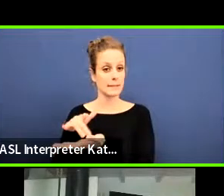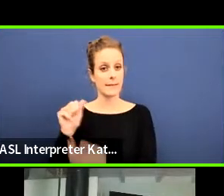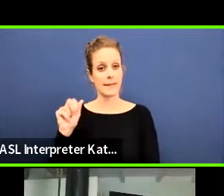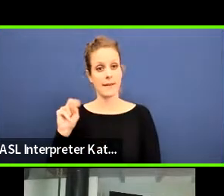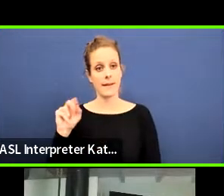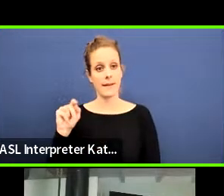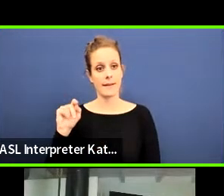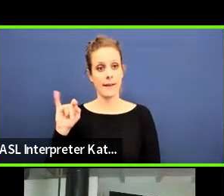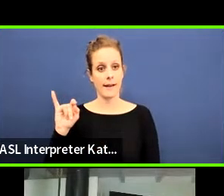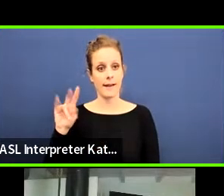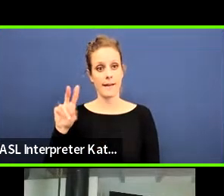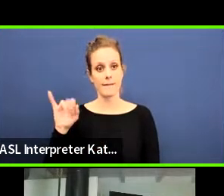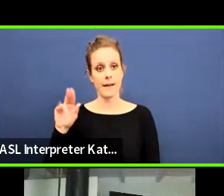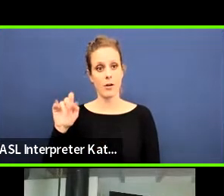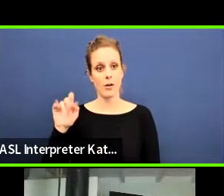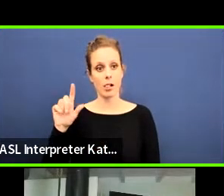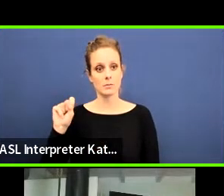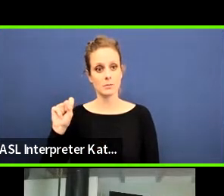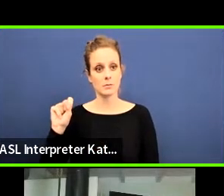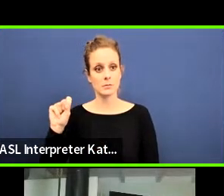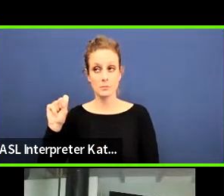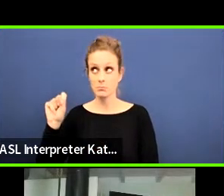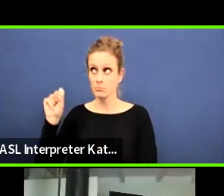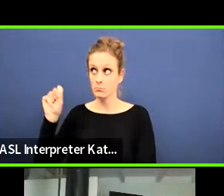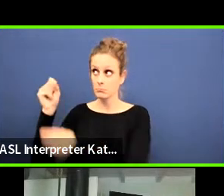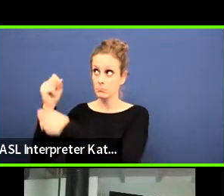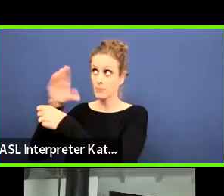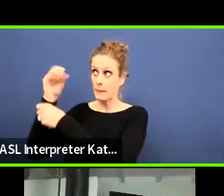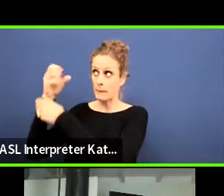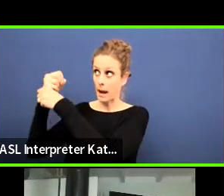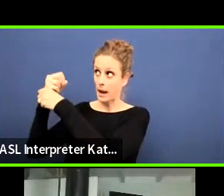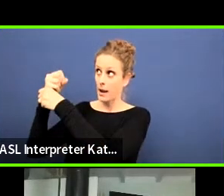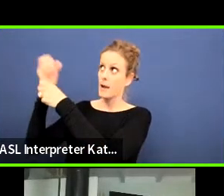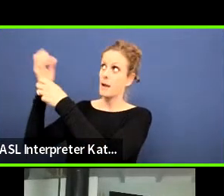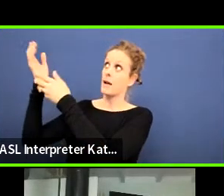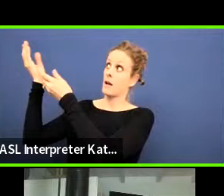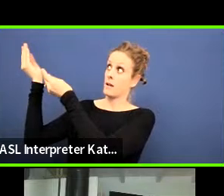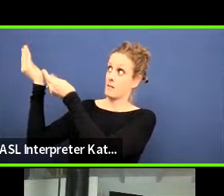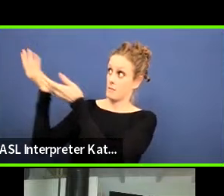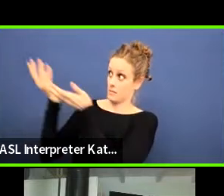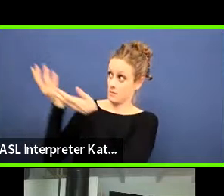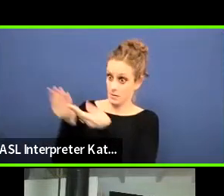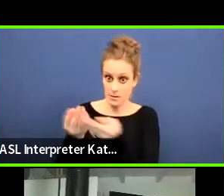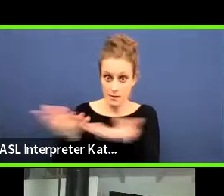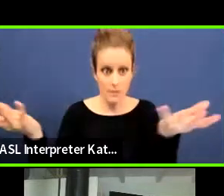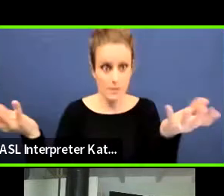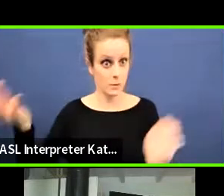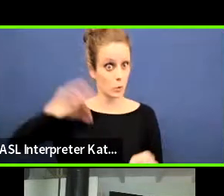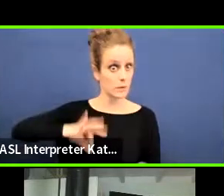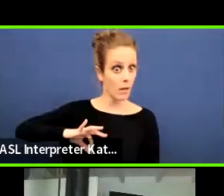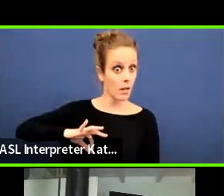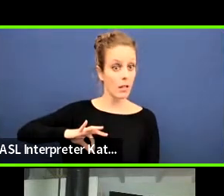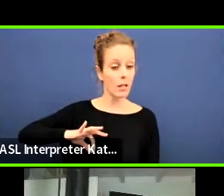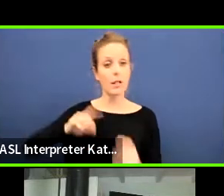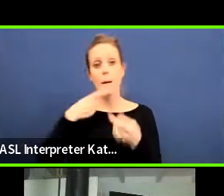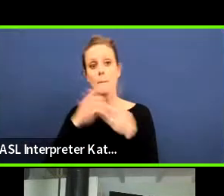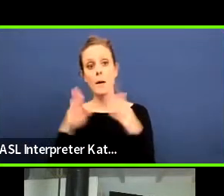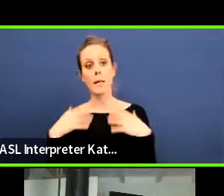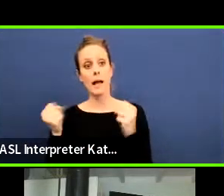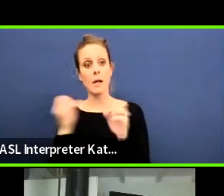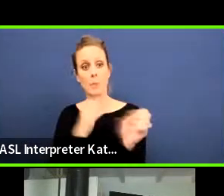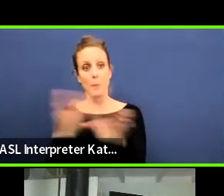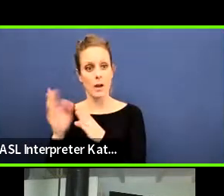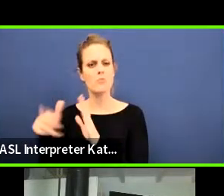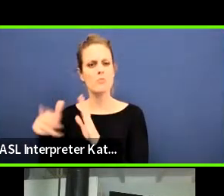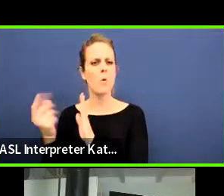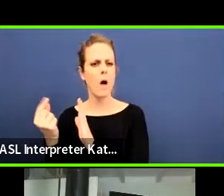pipeline might be useful, and what the role would be in terms of public health preparedness.